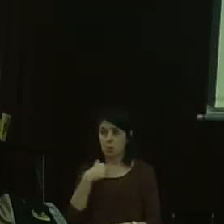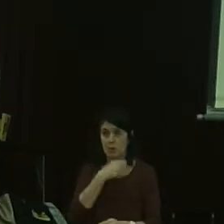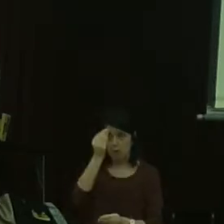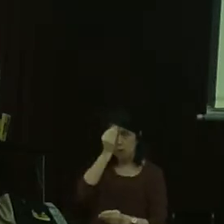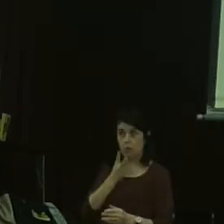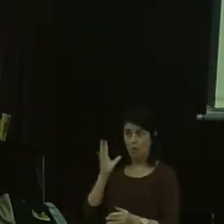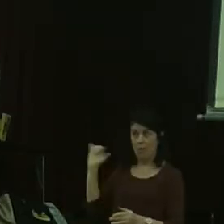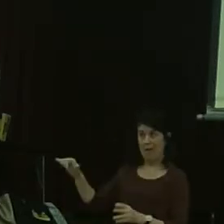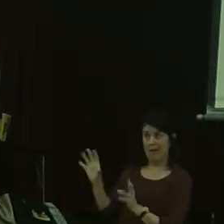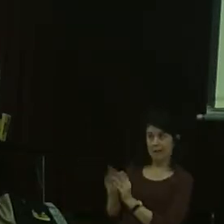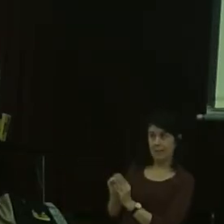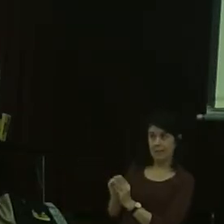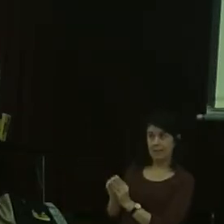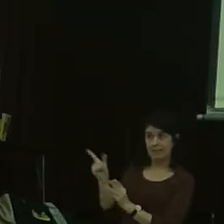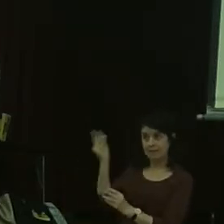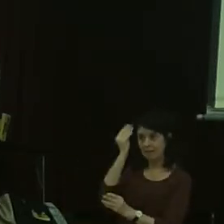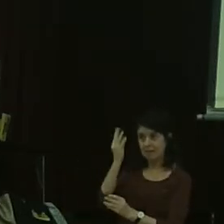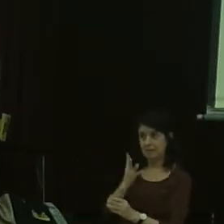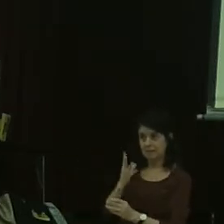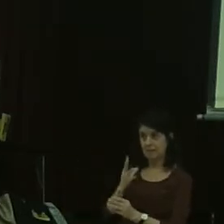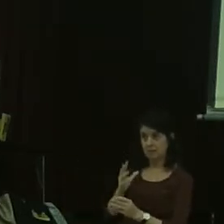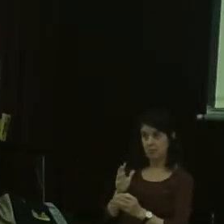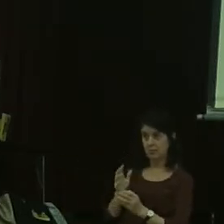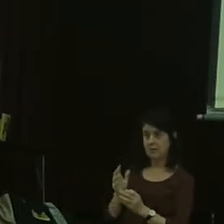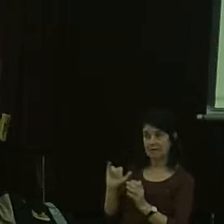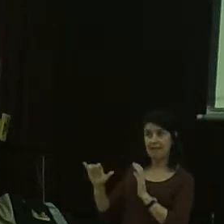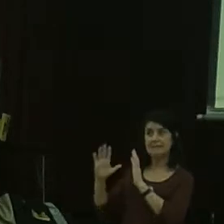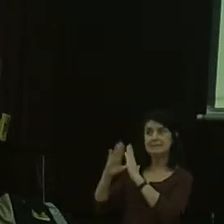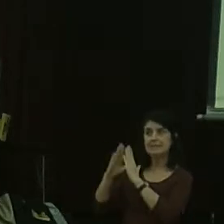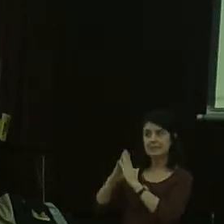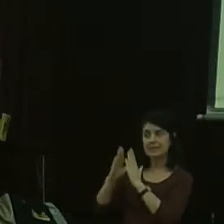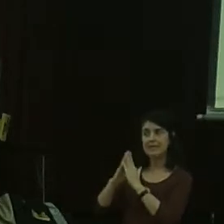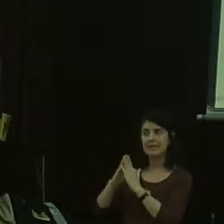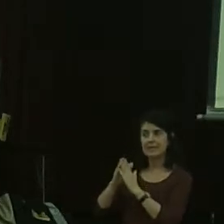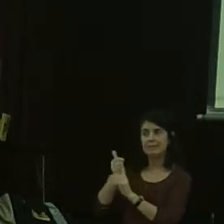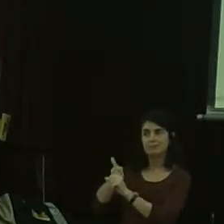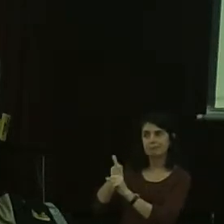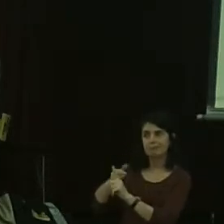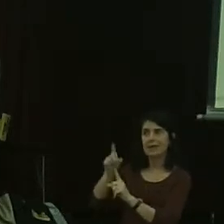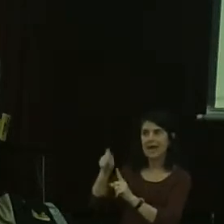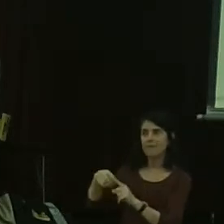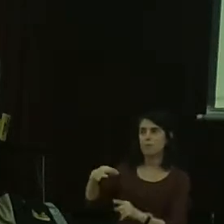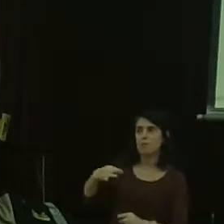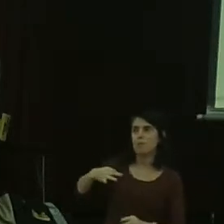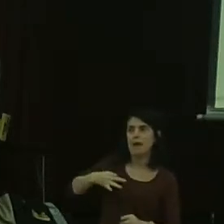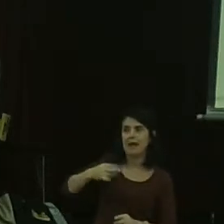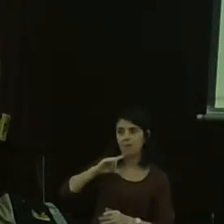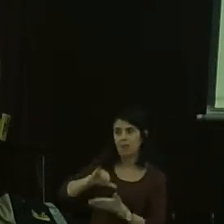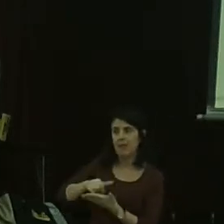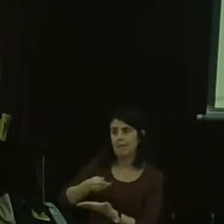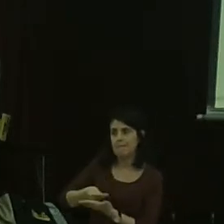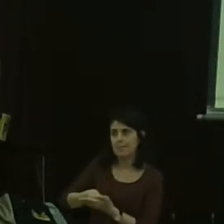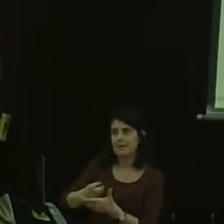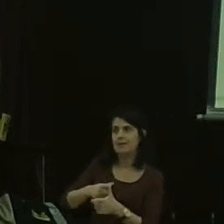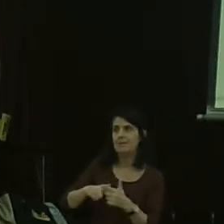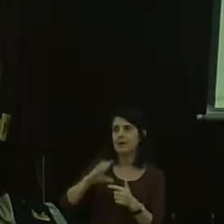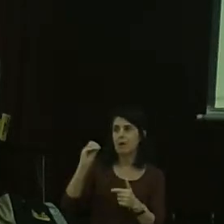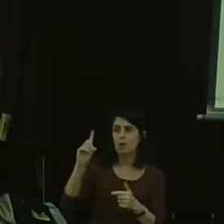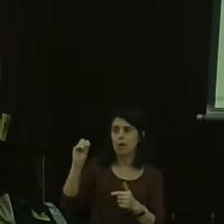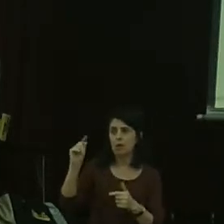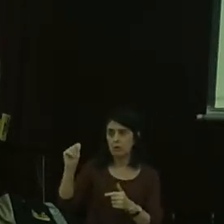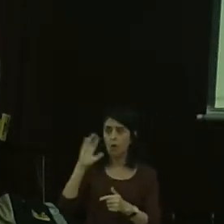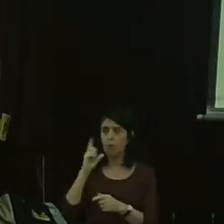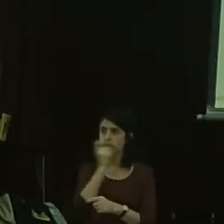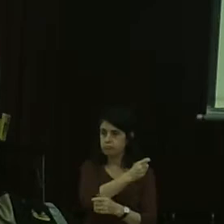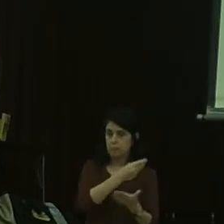told at that meeting is that, like in this case, the city would have to be the applicant, and then ODOT would be the funder, and